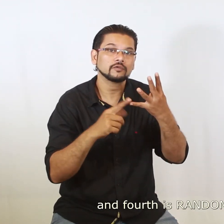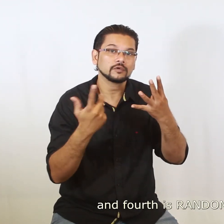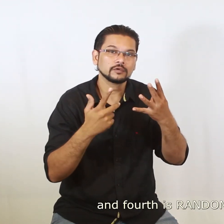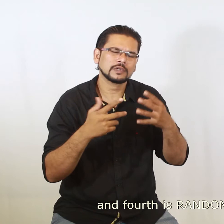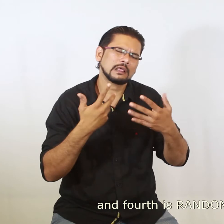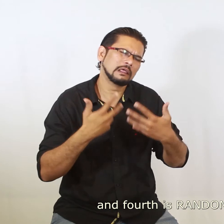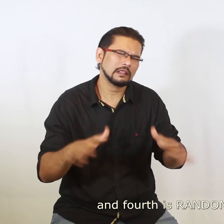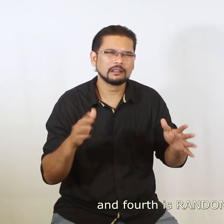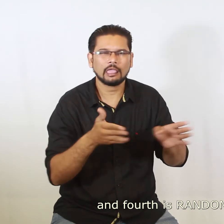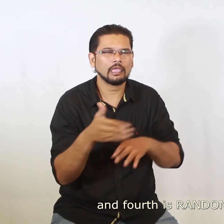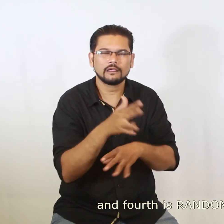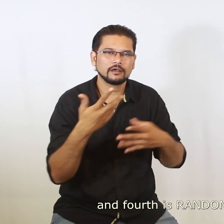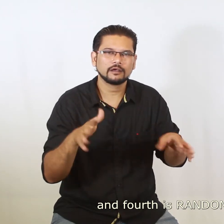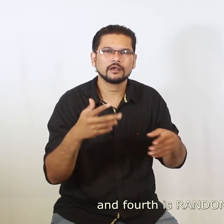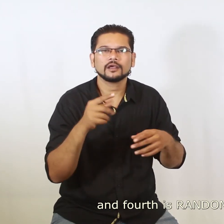And the fourth is random motion.